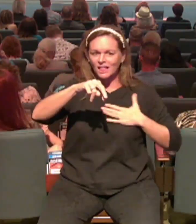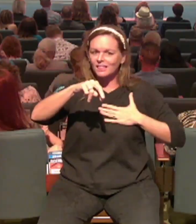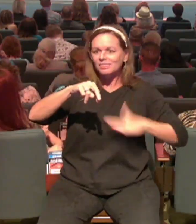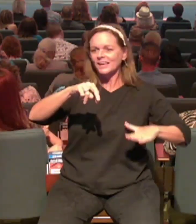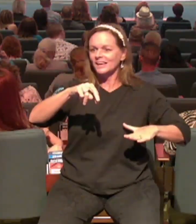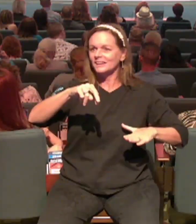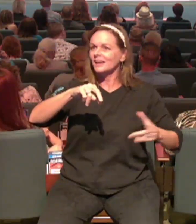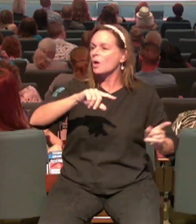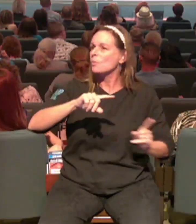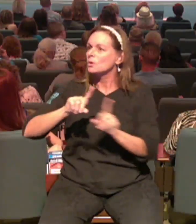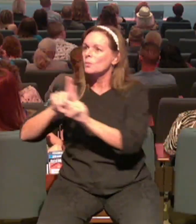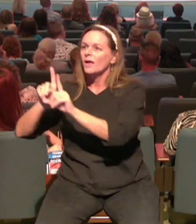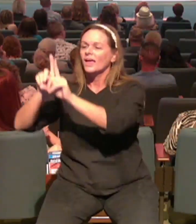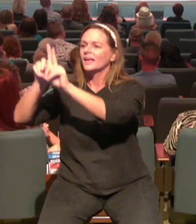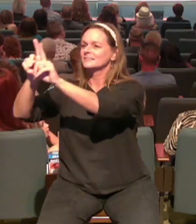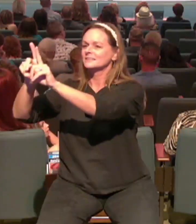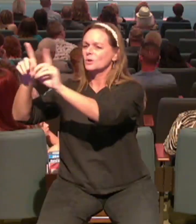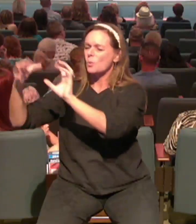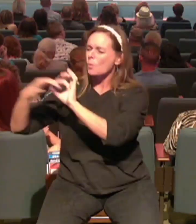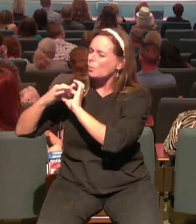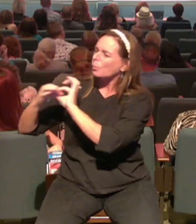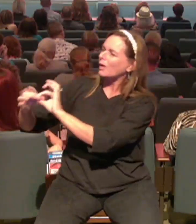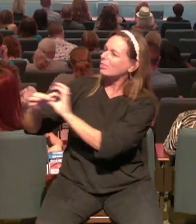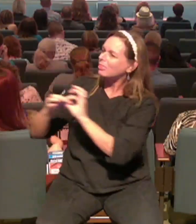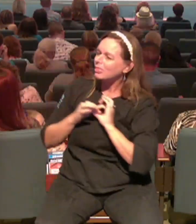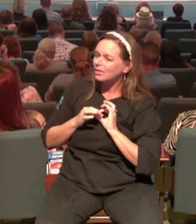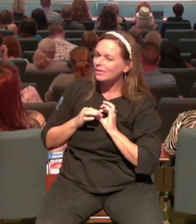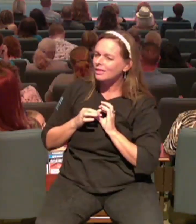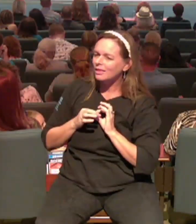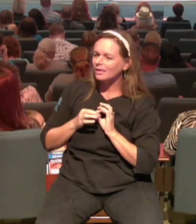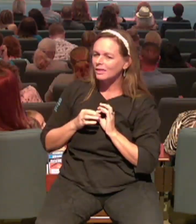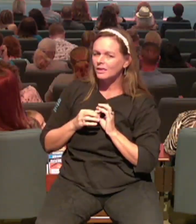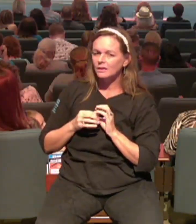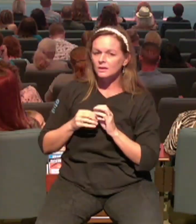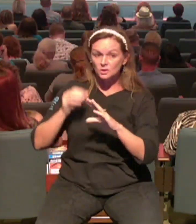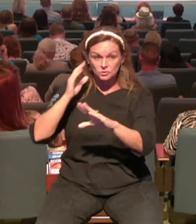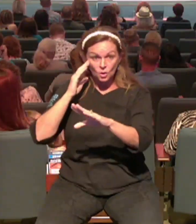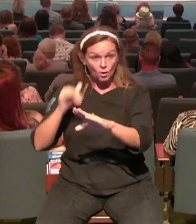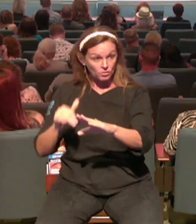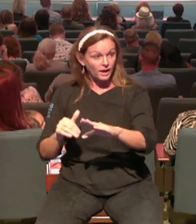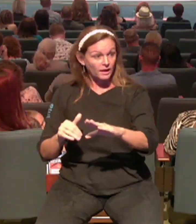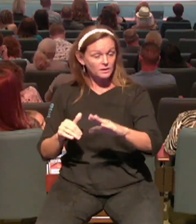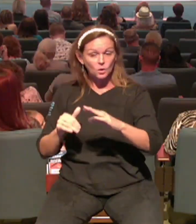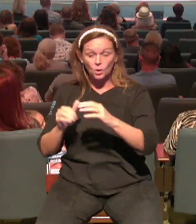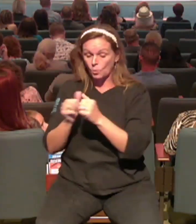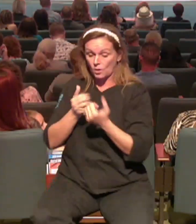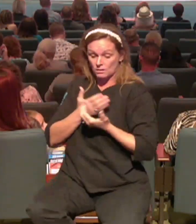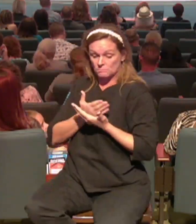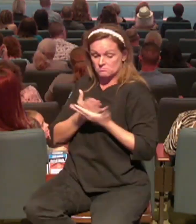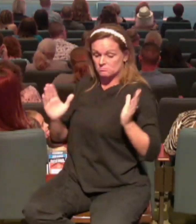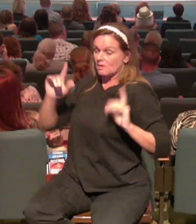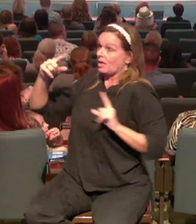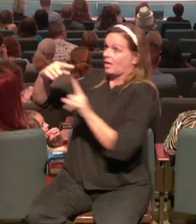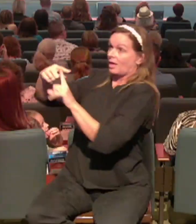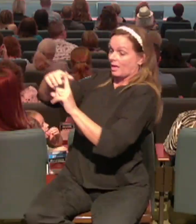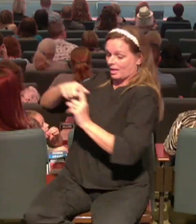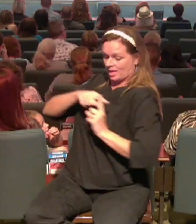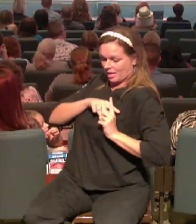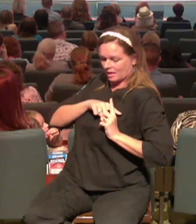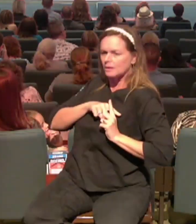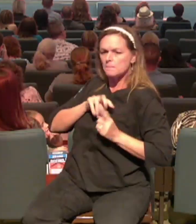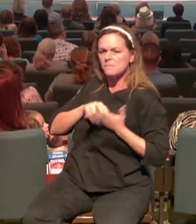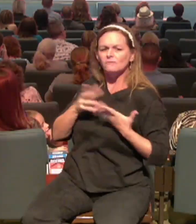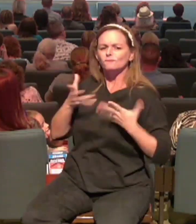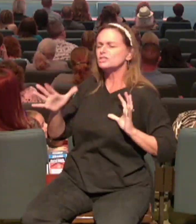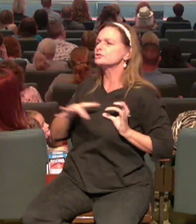and seated us with him. You're already seated with him in the heavenly realms when you're in Christ Jesus. You are already there today. This